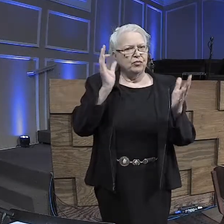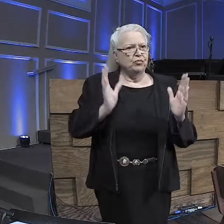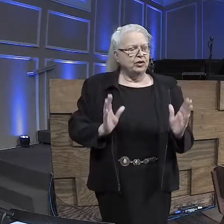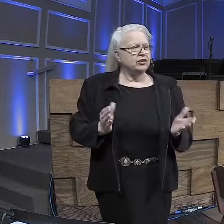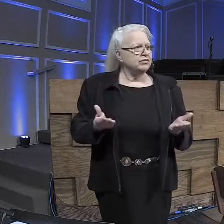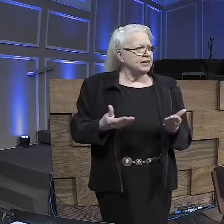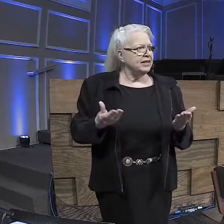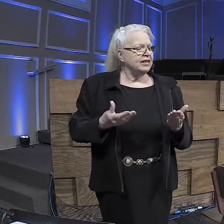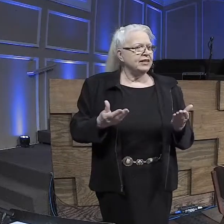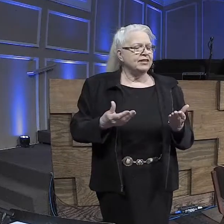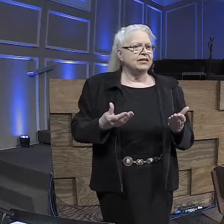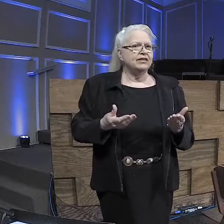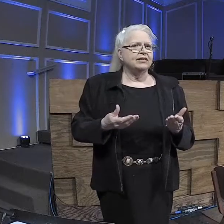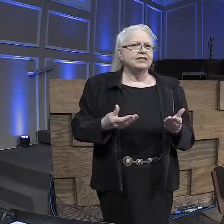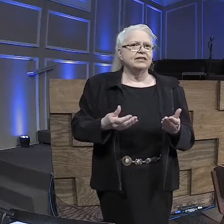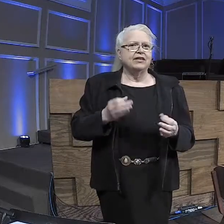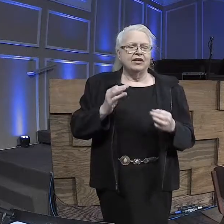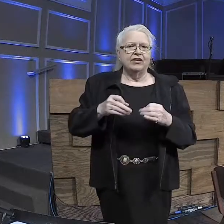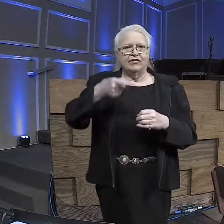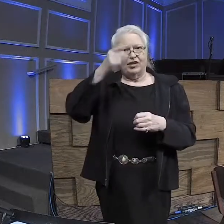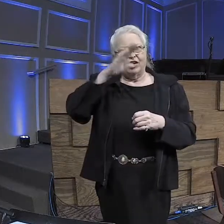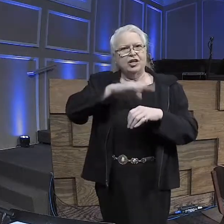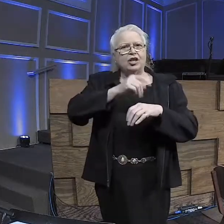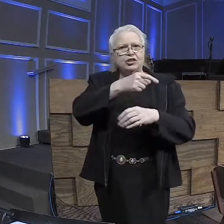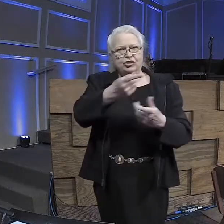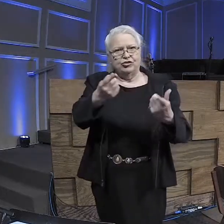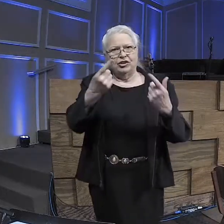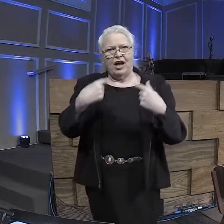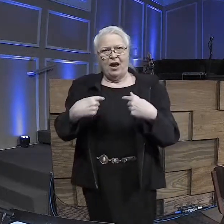While we sing, God calls you, come. While we wait.